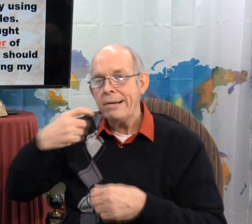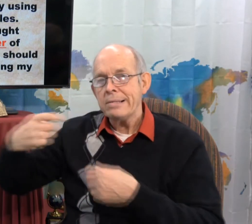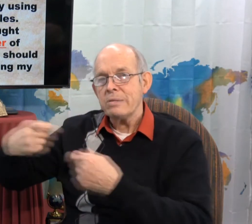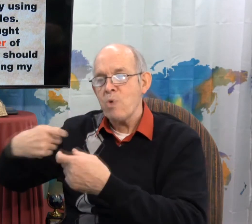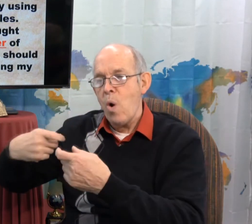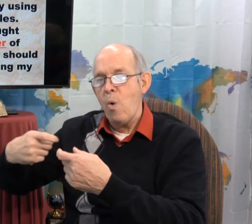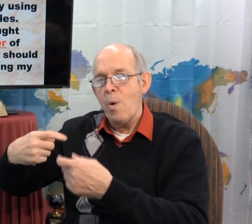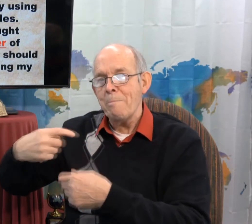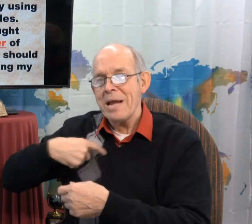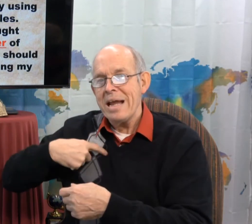Control me.